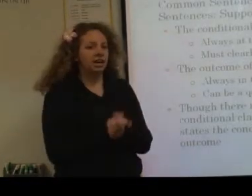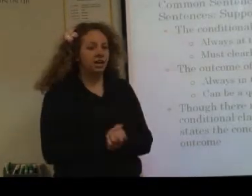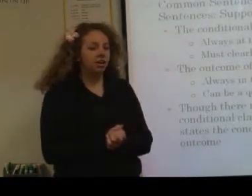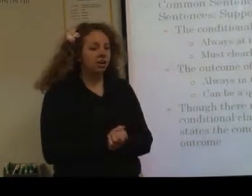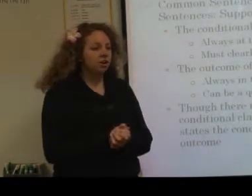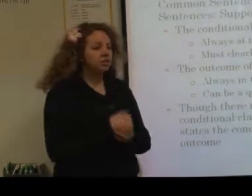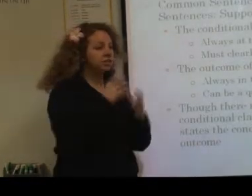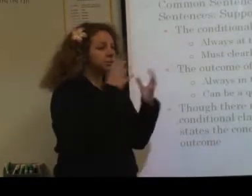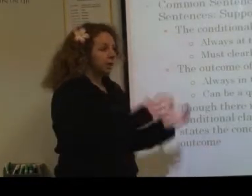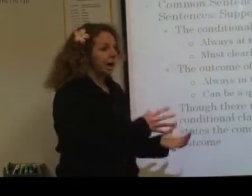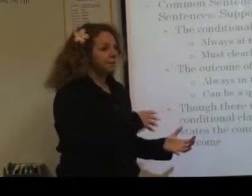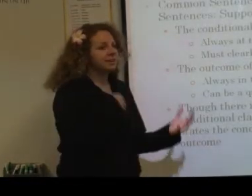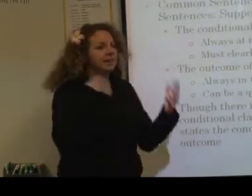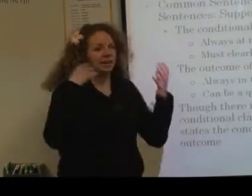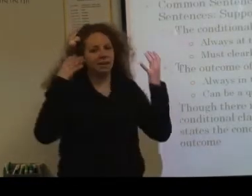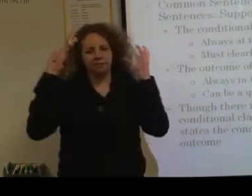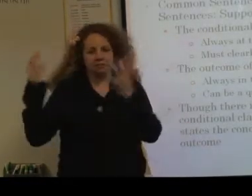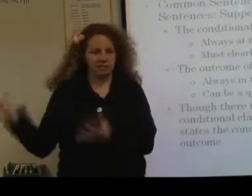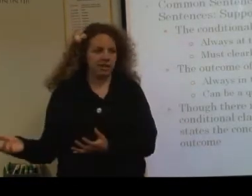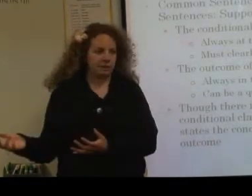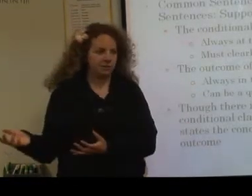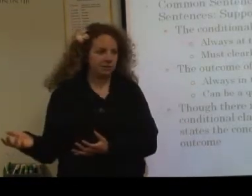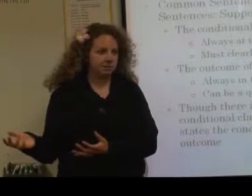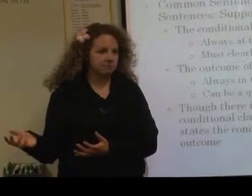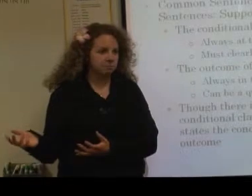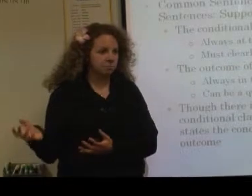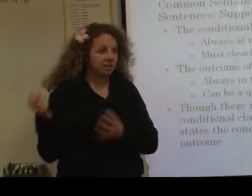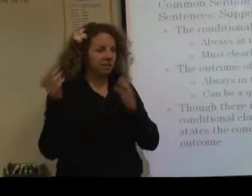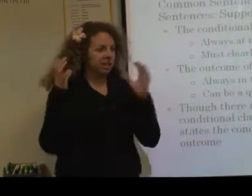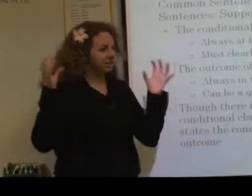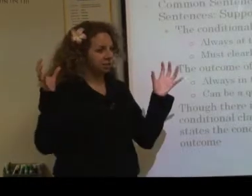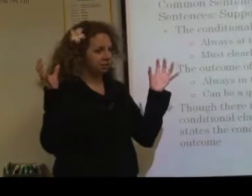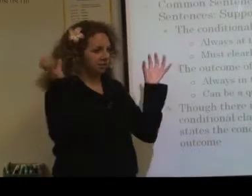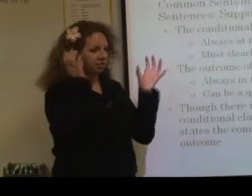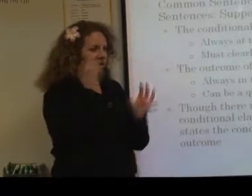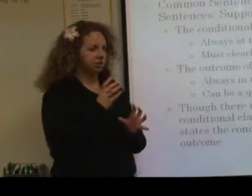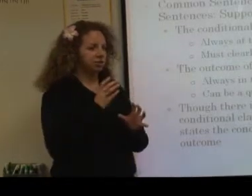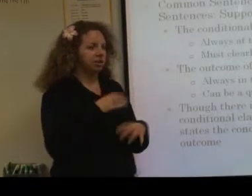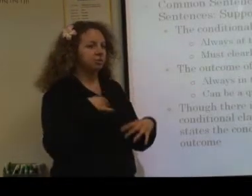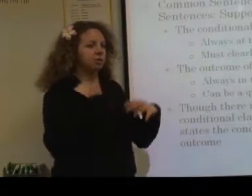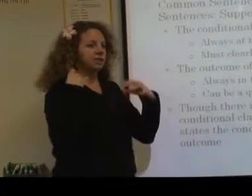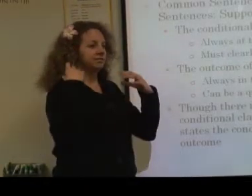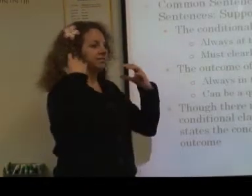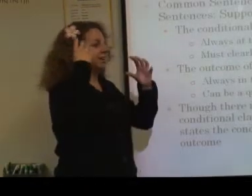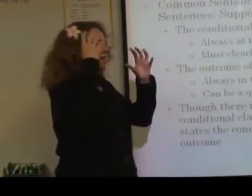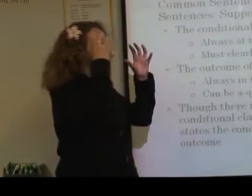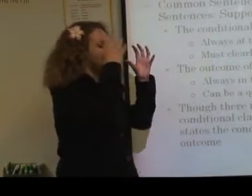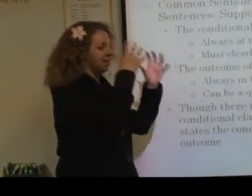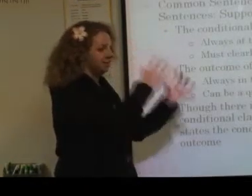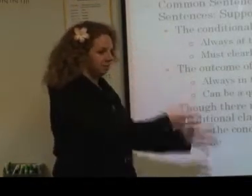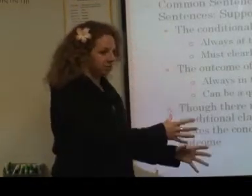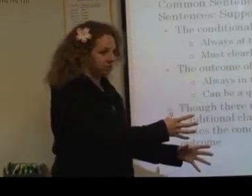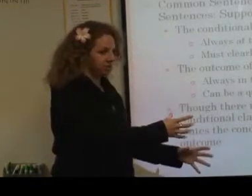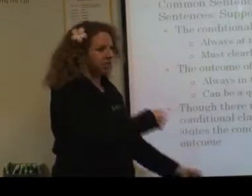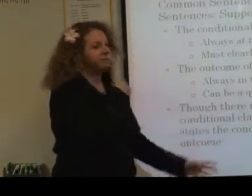say, this will happen if this happens. But in ASL, you're never allowed to do that. You always have to say, if this is going to take